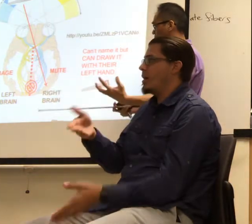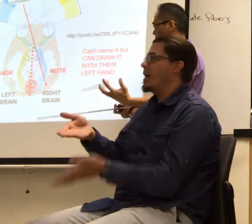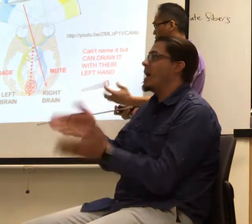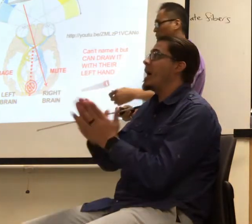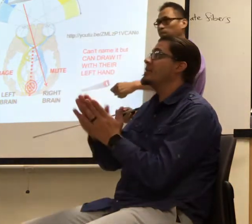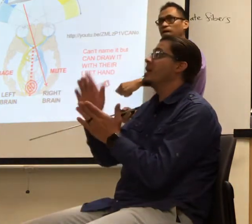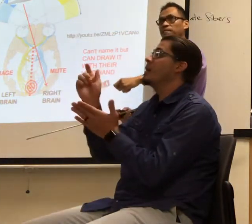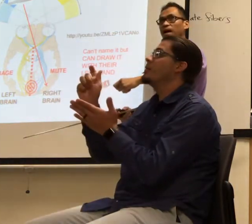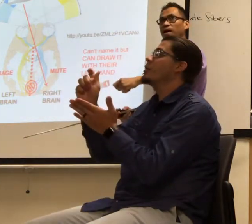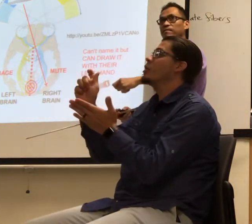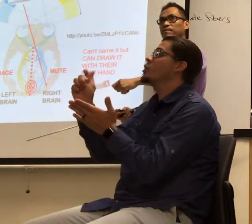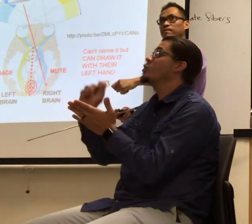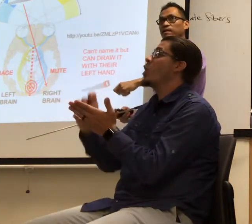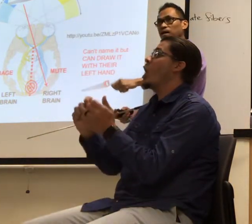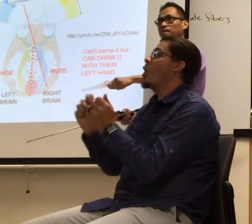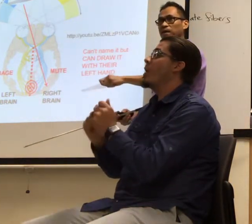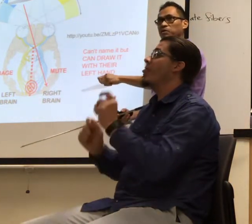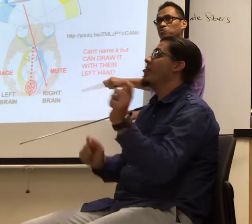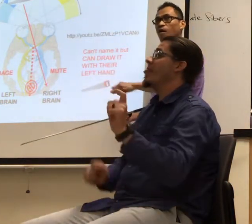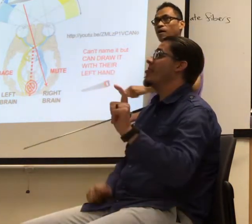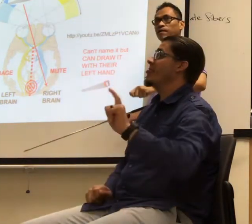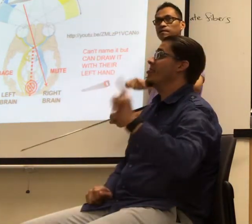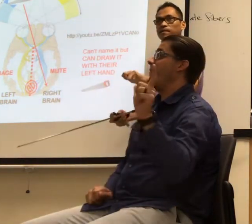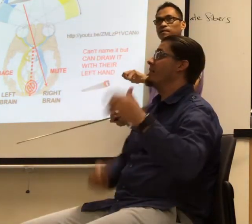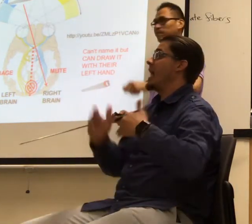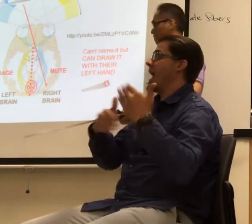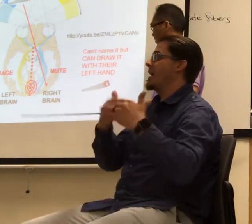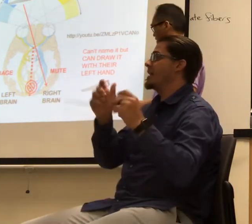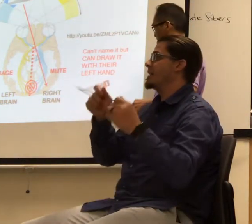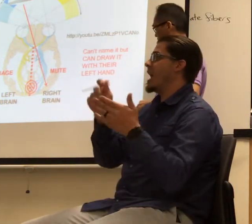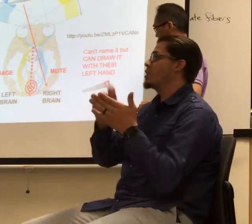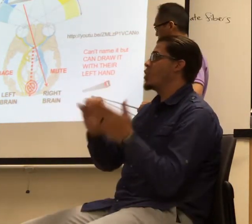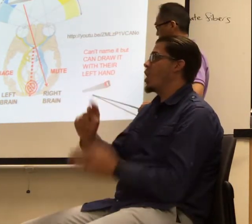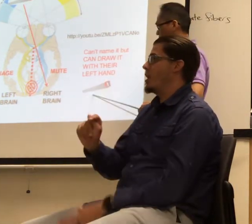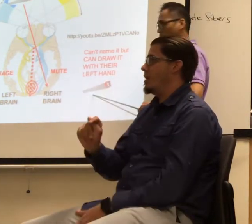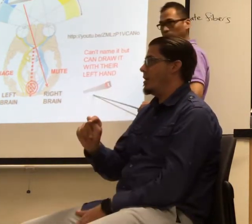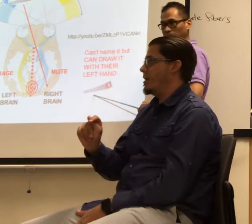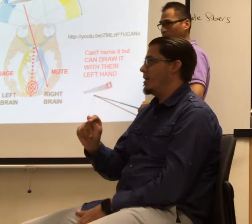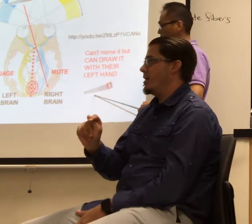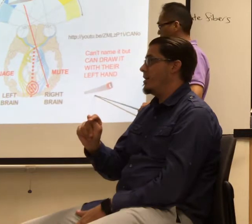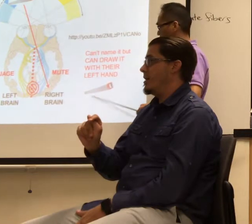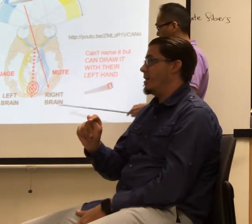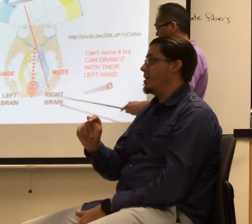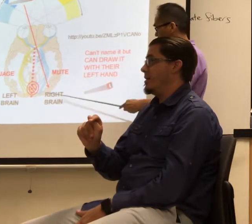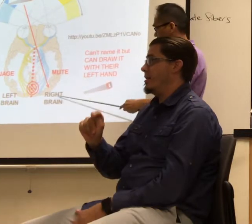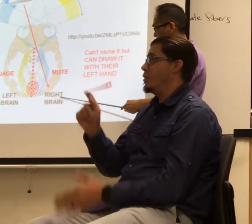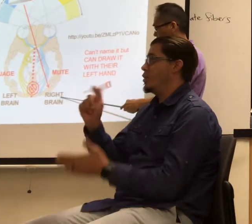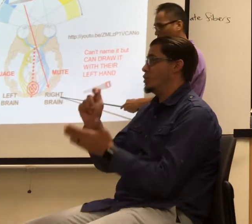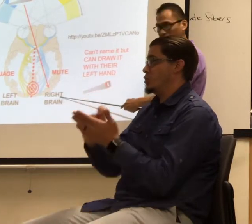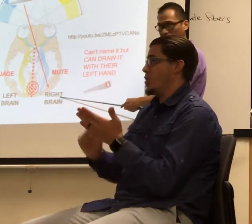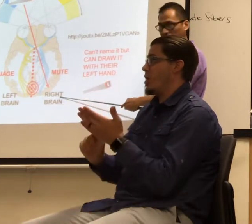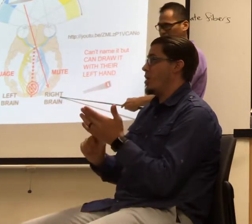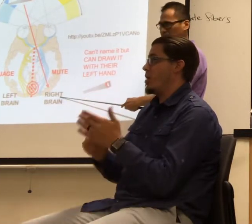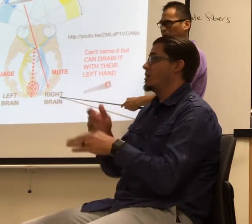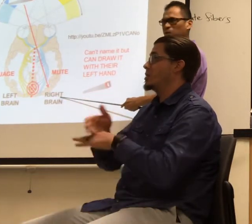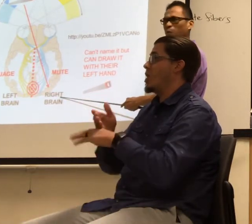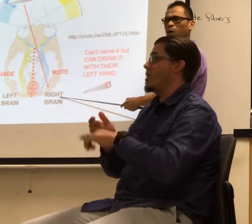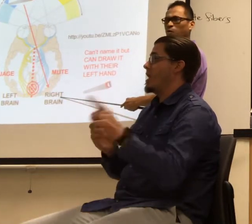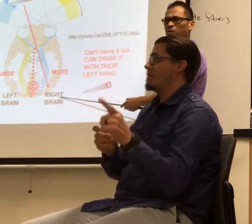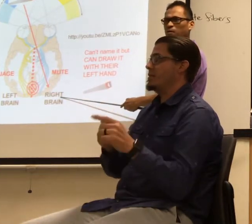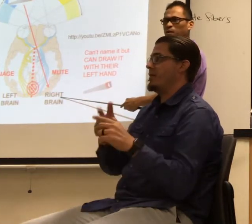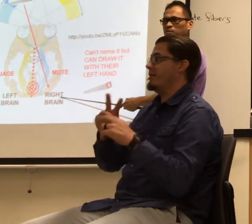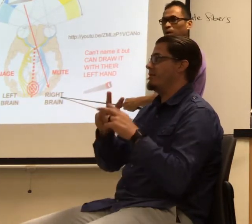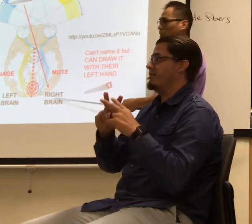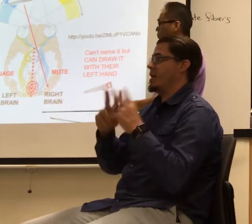them to draw it with their left hand, and they can draw it. They'll draw a saw with their left hand because the right brain saw. It's very